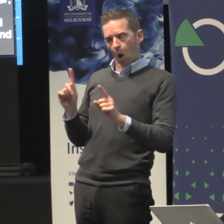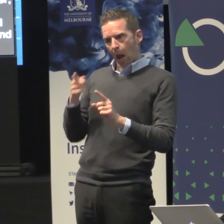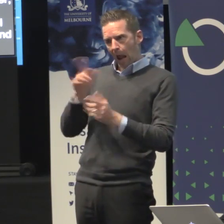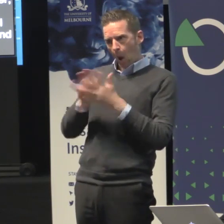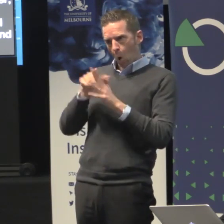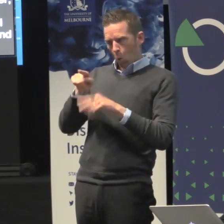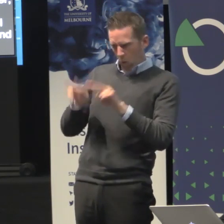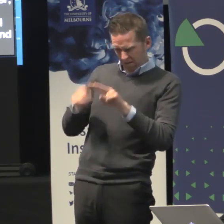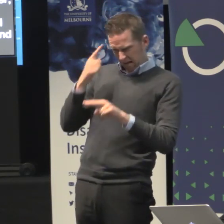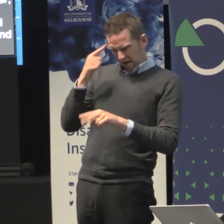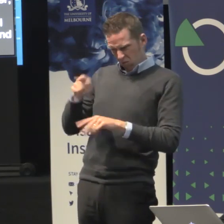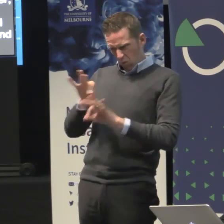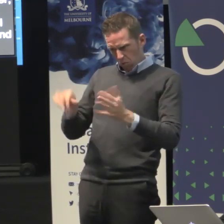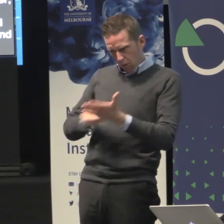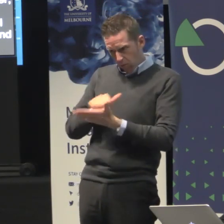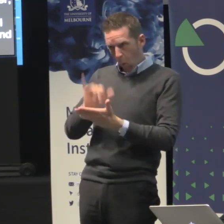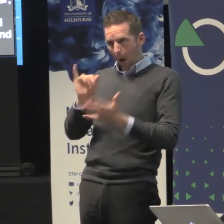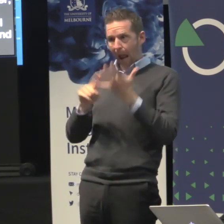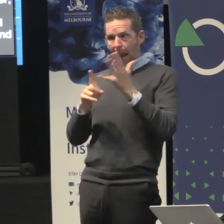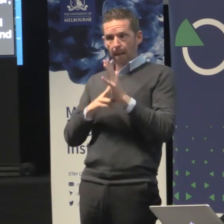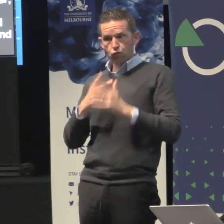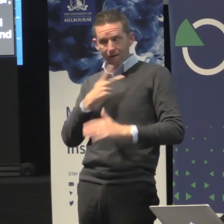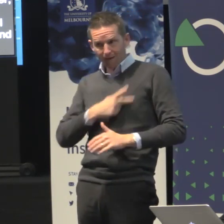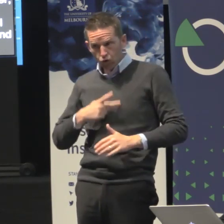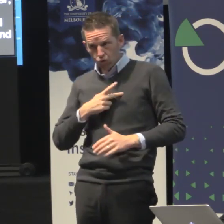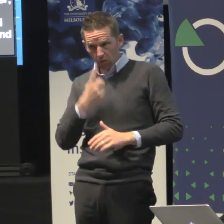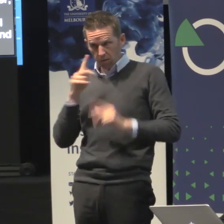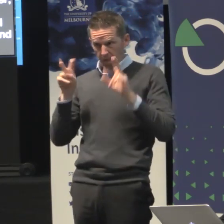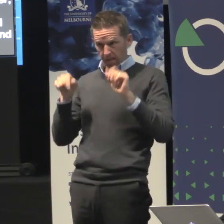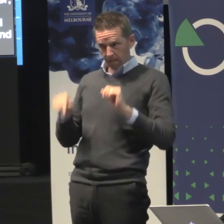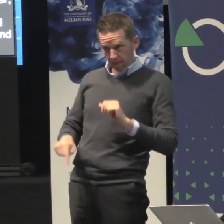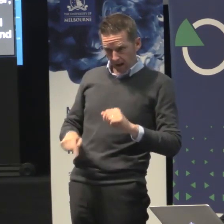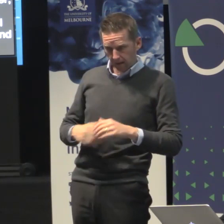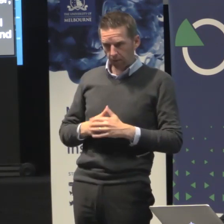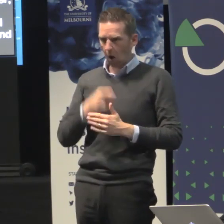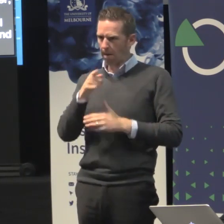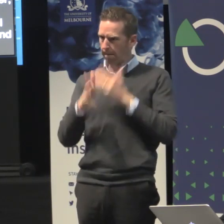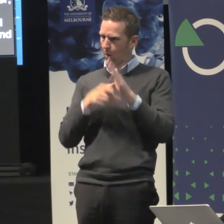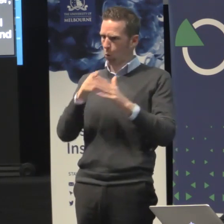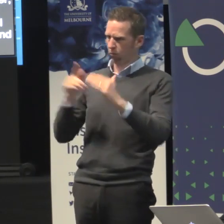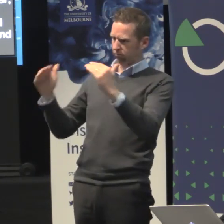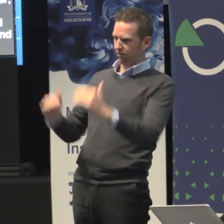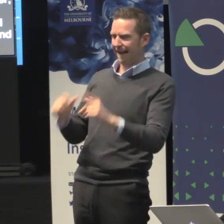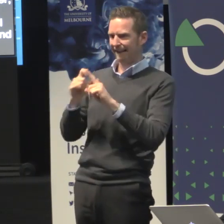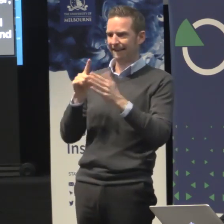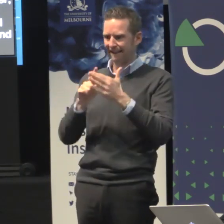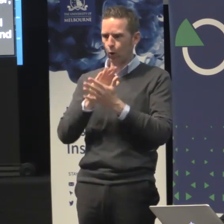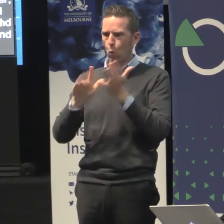or unprofessional, in my view, is to dehumanise people with